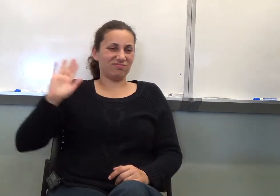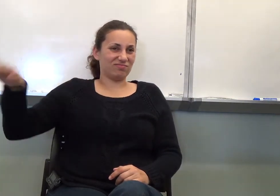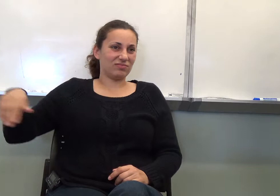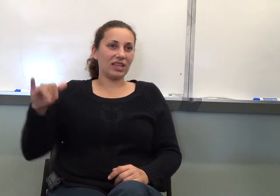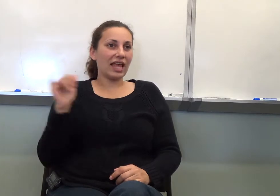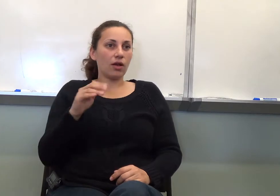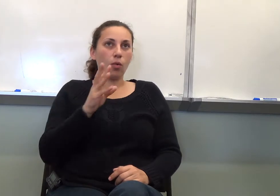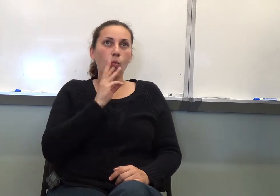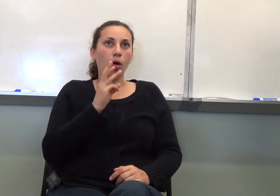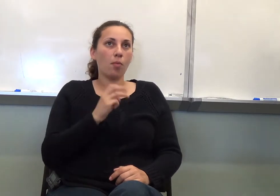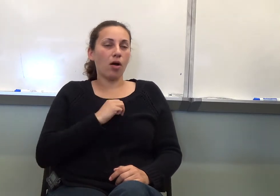by 1. That's it.